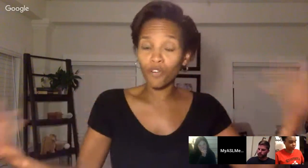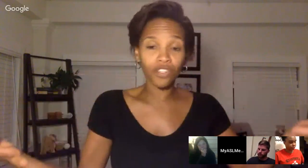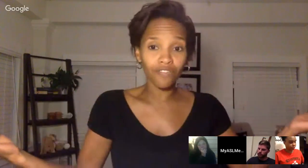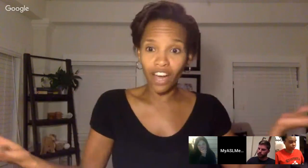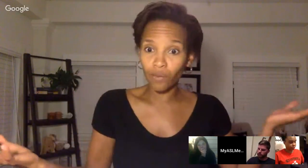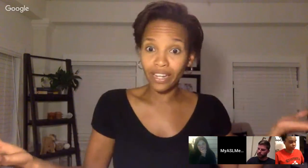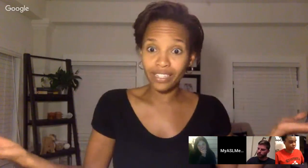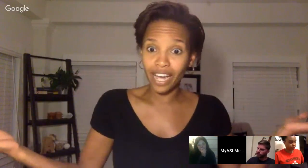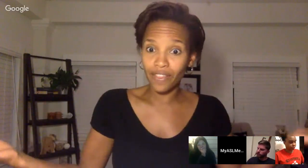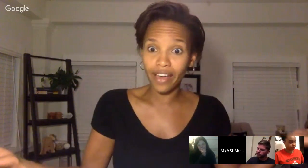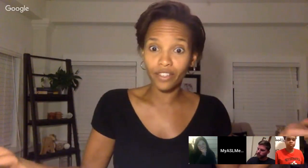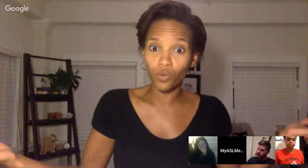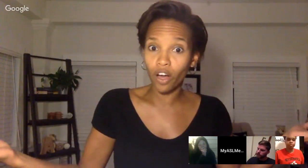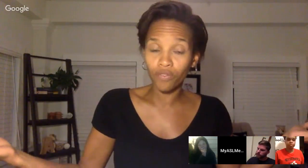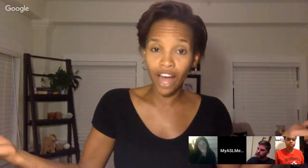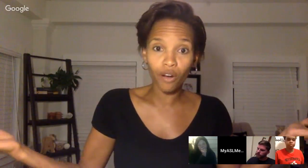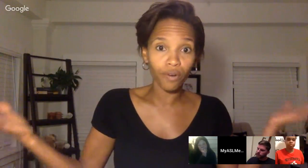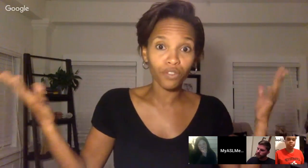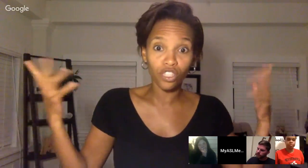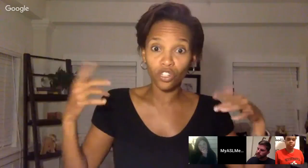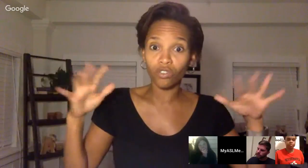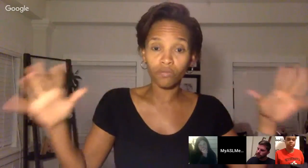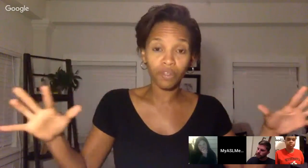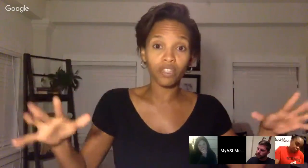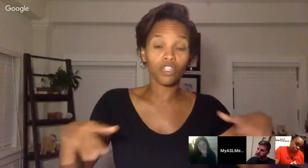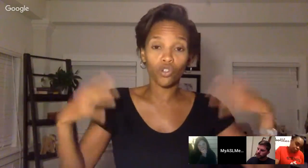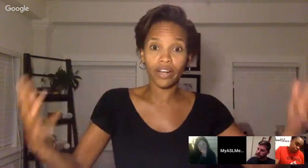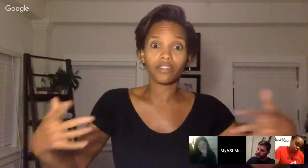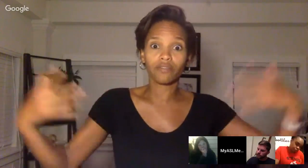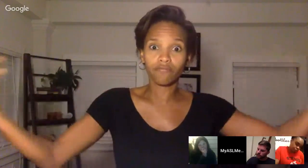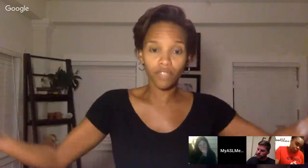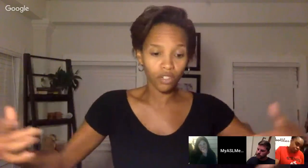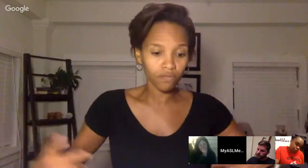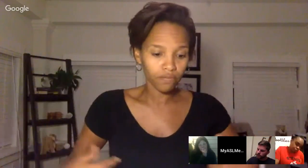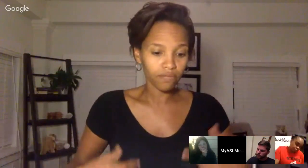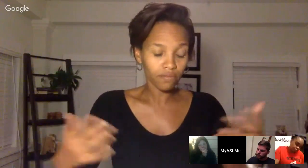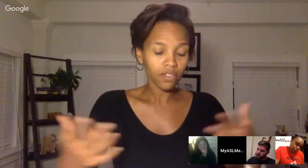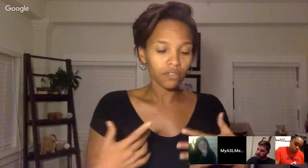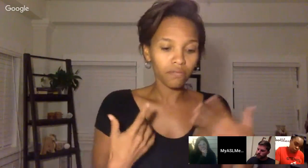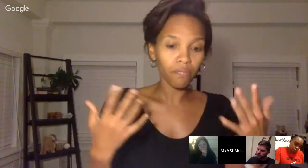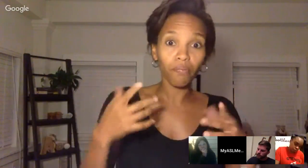would be a perfectly fine way to sign that as well. That would still be the correct,